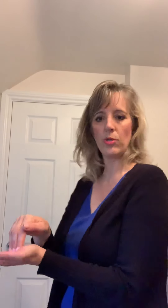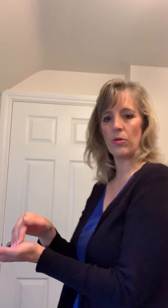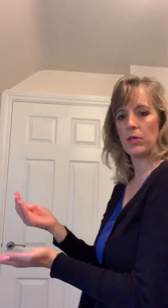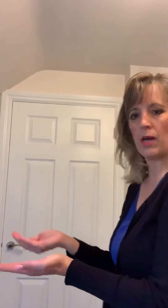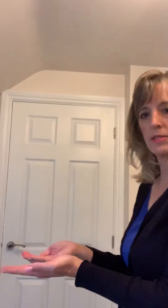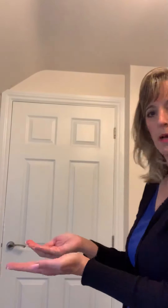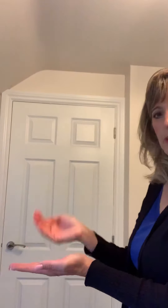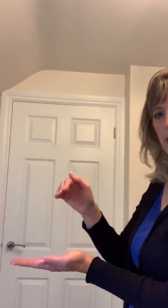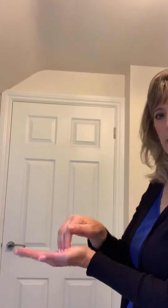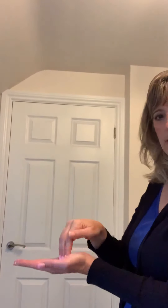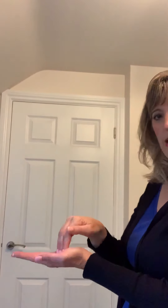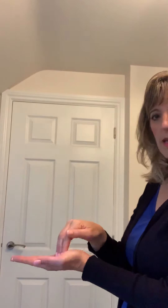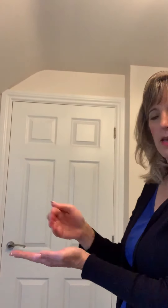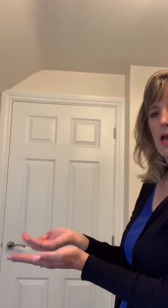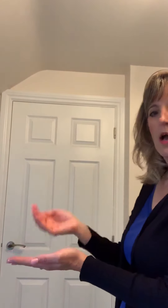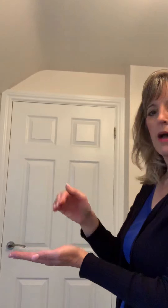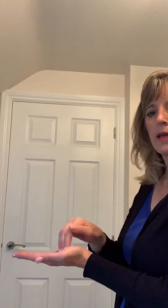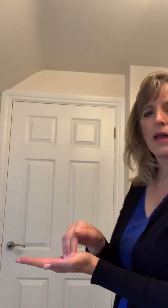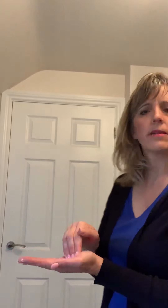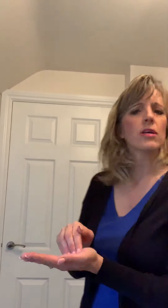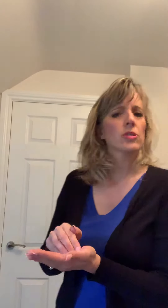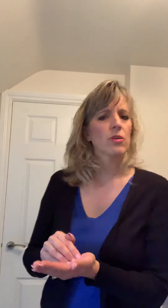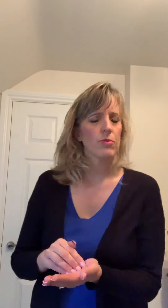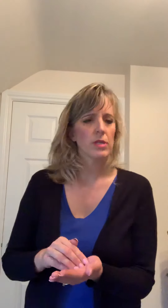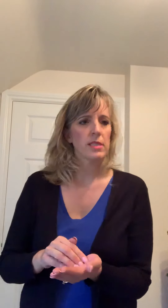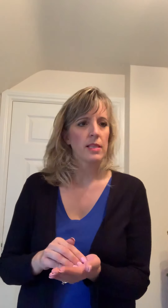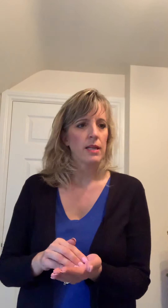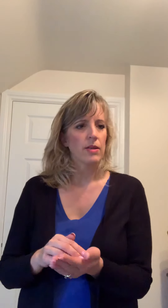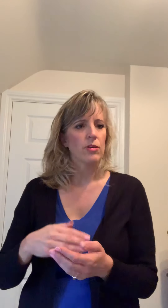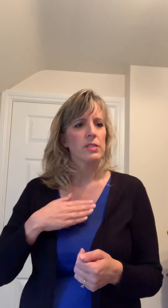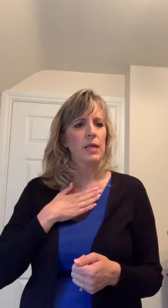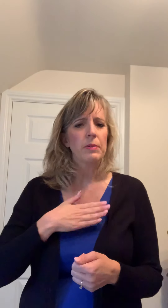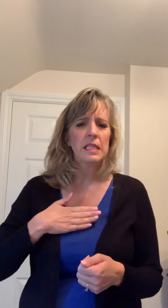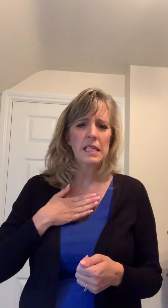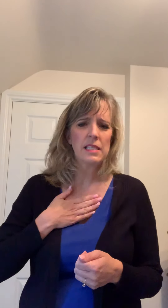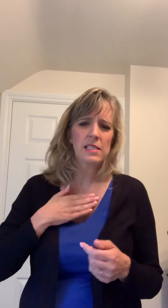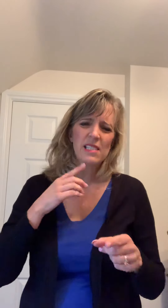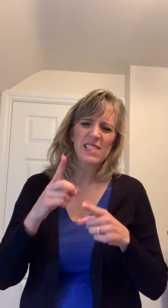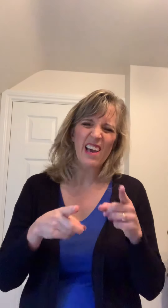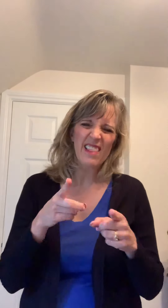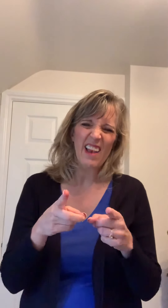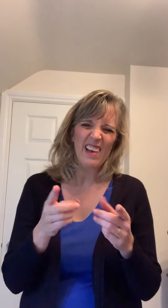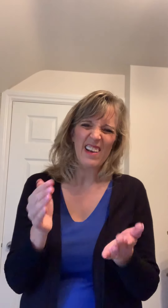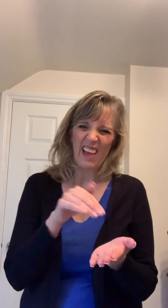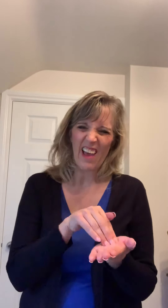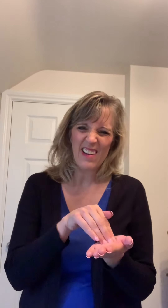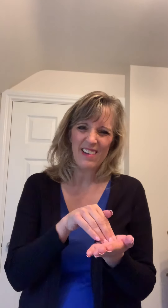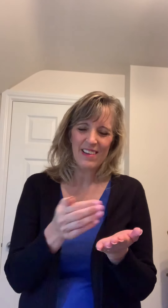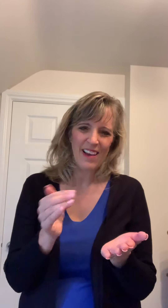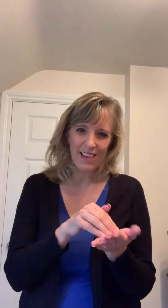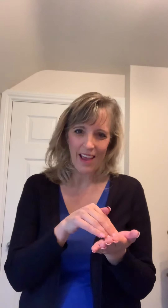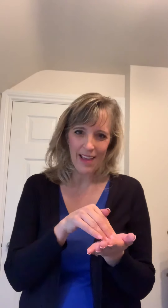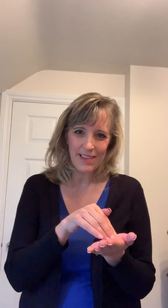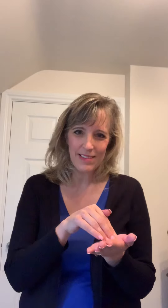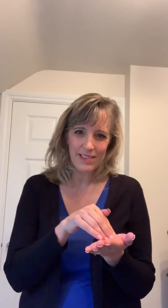your non-dominant hand, okay? Again. So if you want to say that again, you could say, please sign that again,